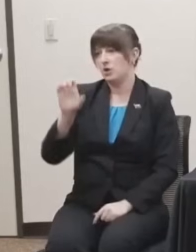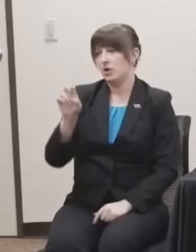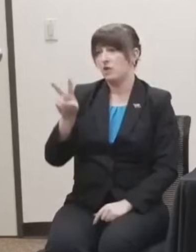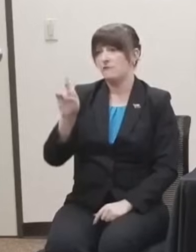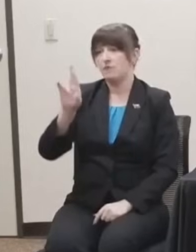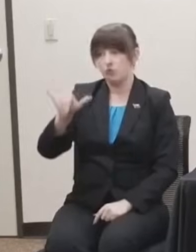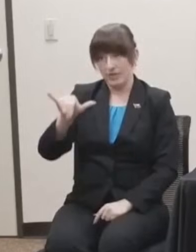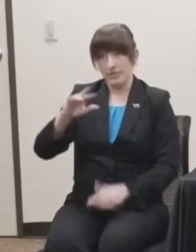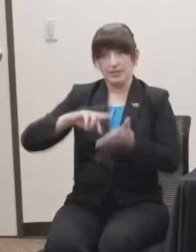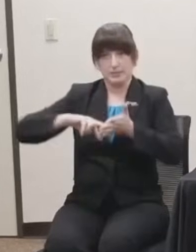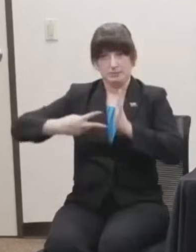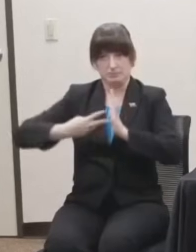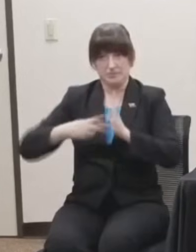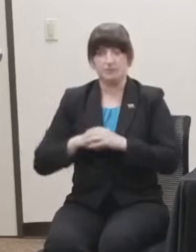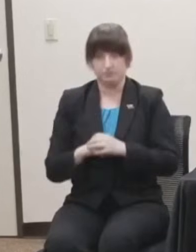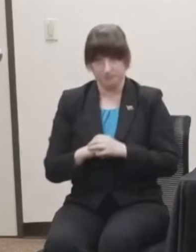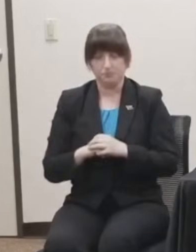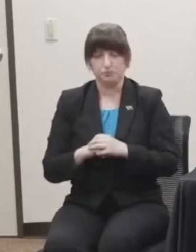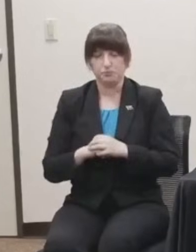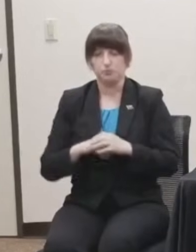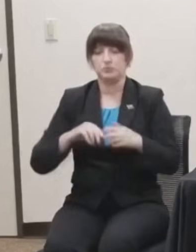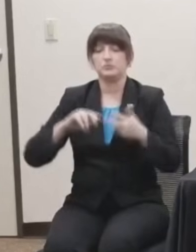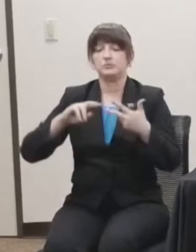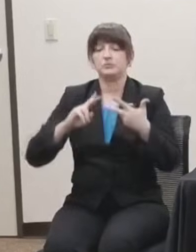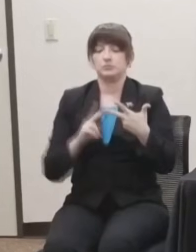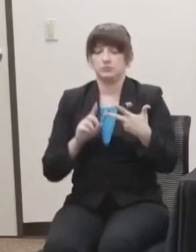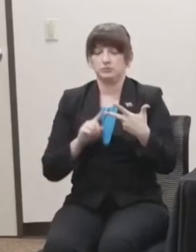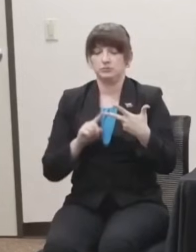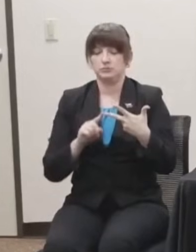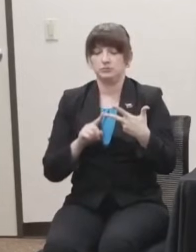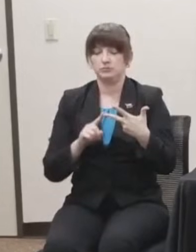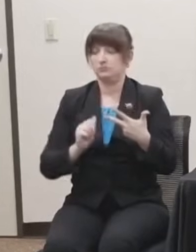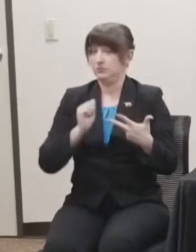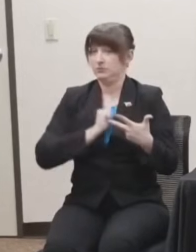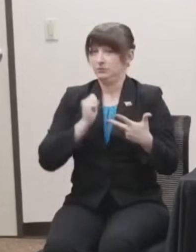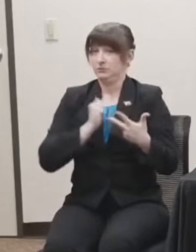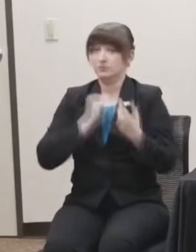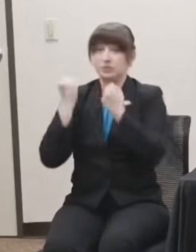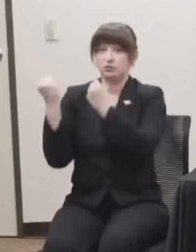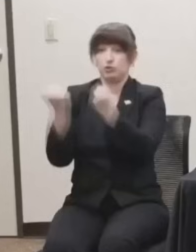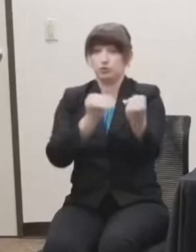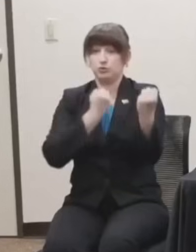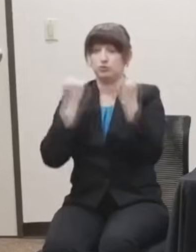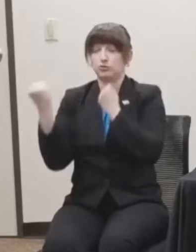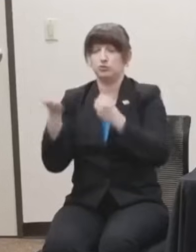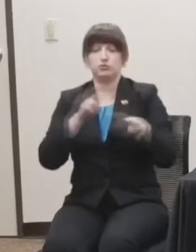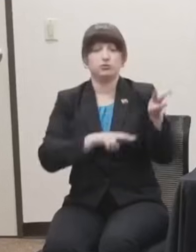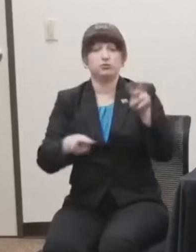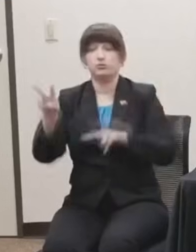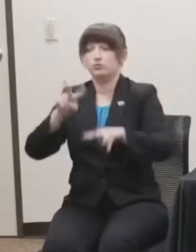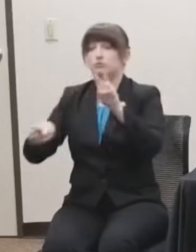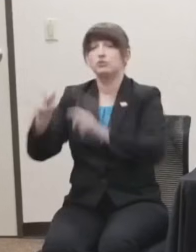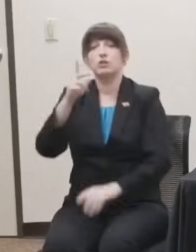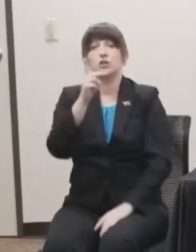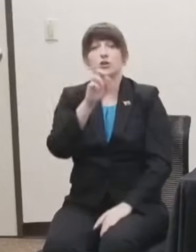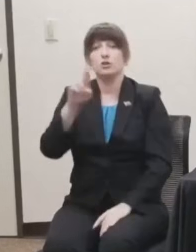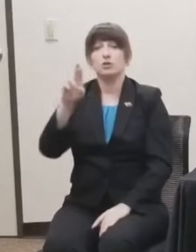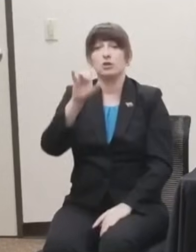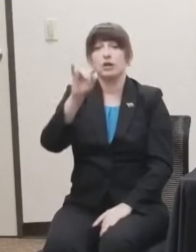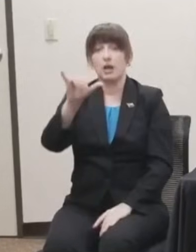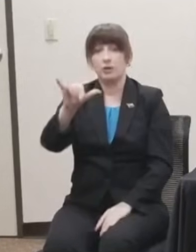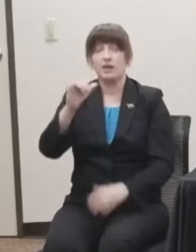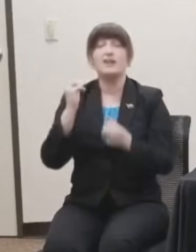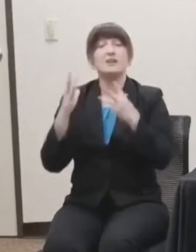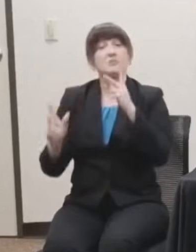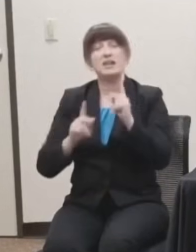I'm asking, we've driven around Kerr County and the other areas a lot. We have a lot of people that are traveling in because they want to see firsthand the damage.